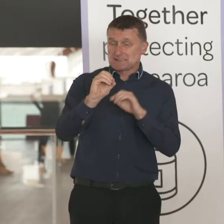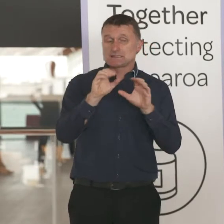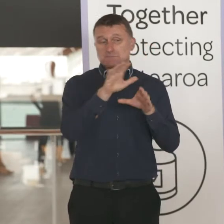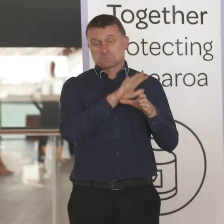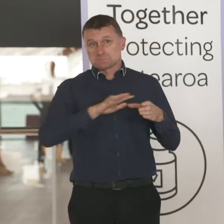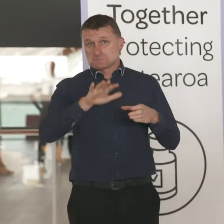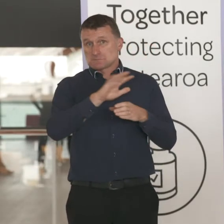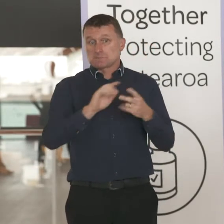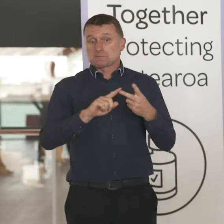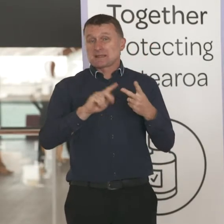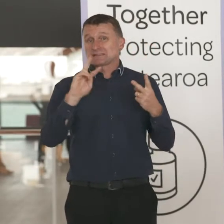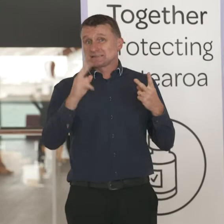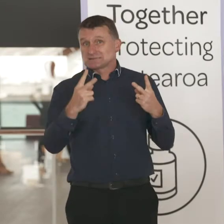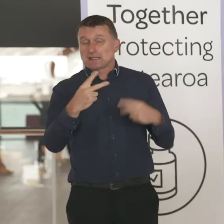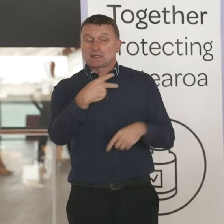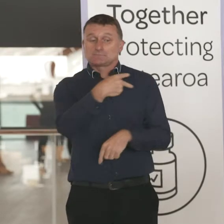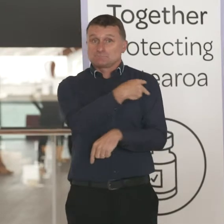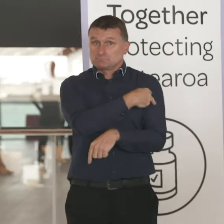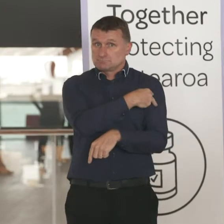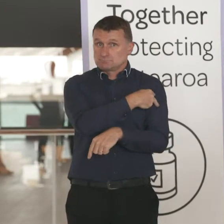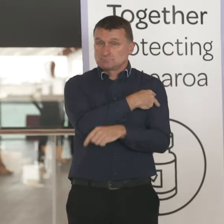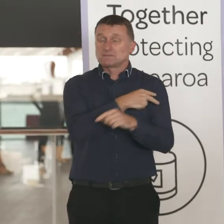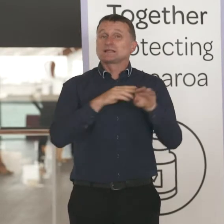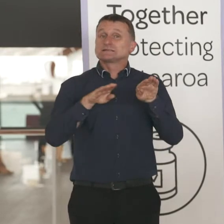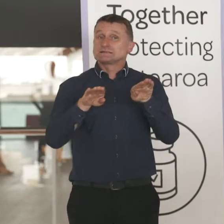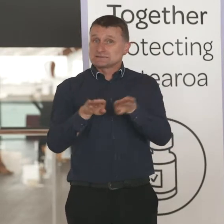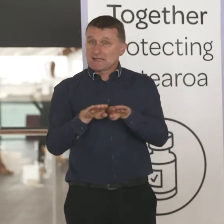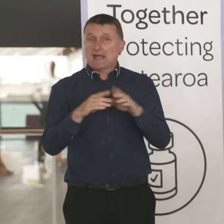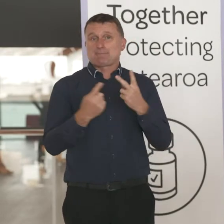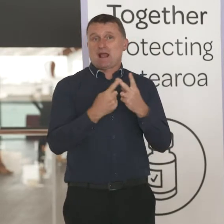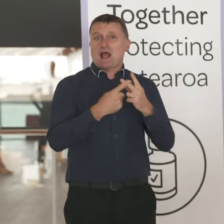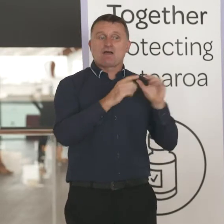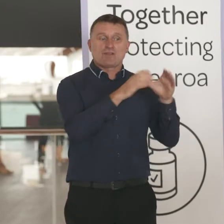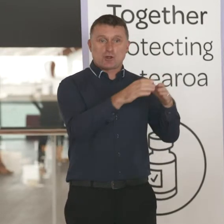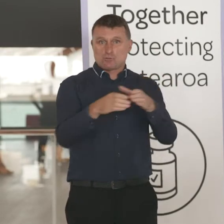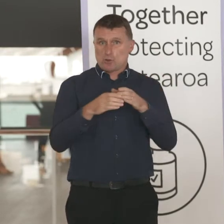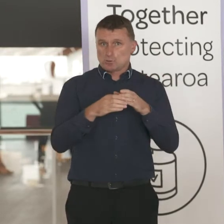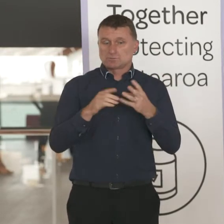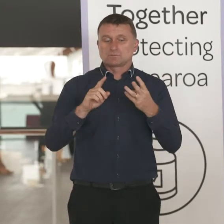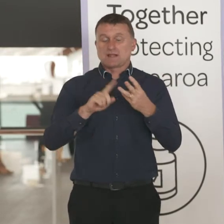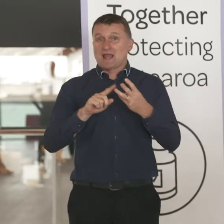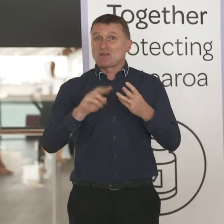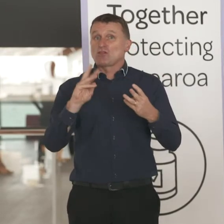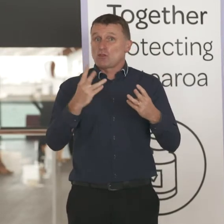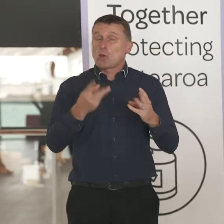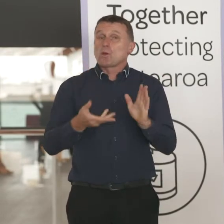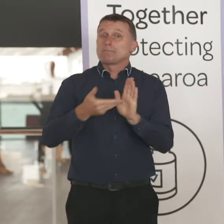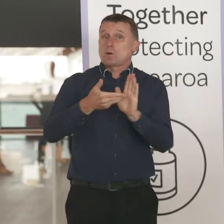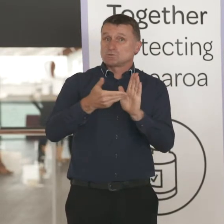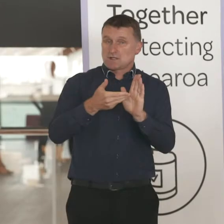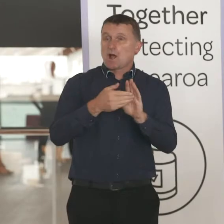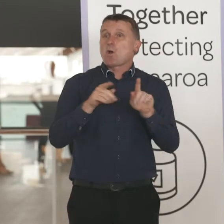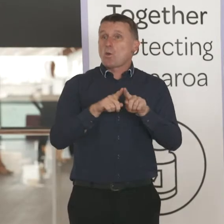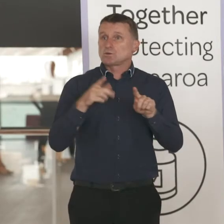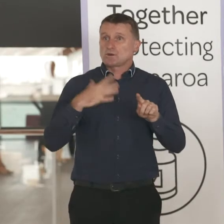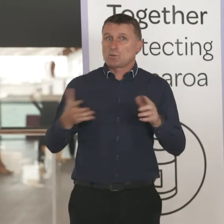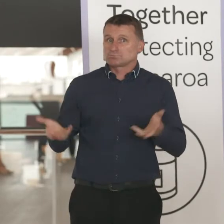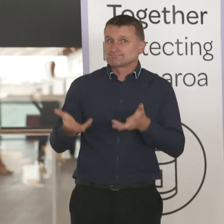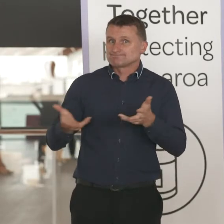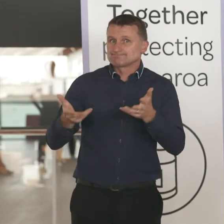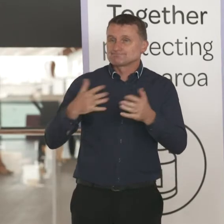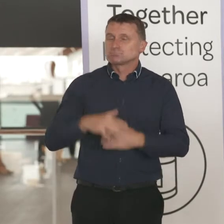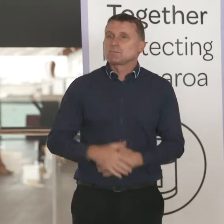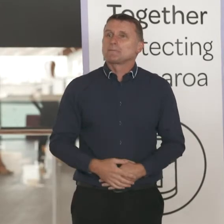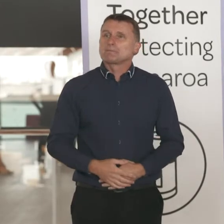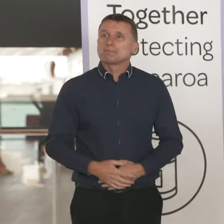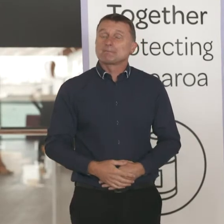rates equalised with other populations. So that's what we aim to do with boosters, and that's what we need to do. Given those levels, do you think that